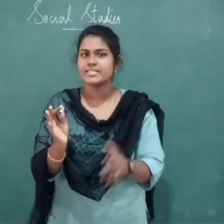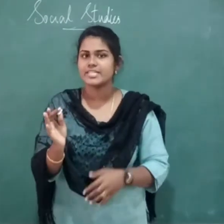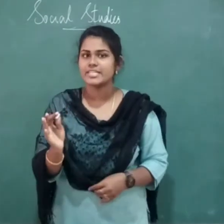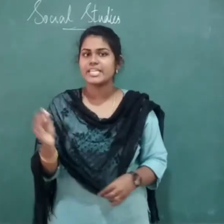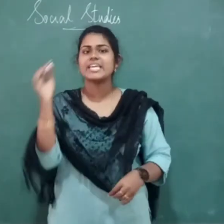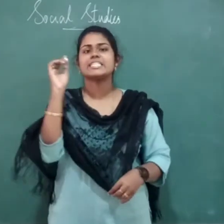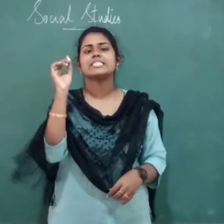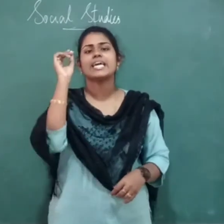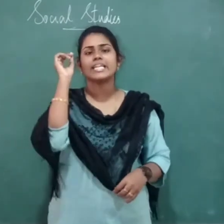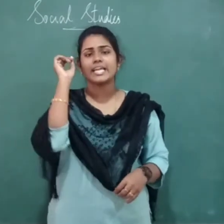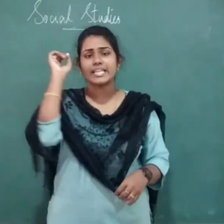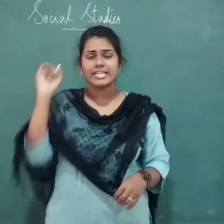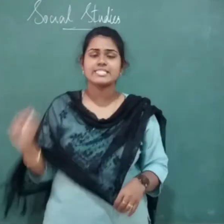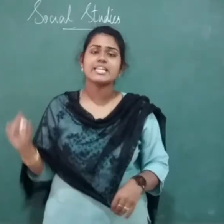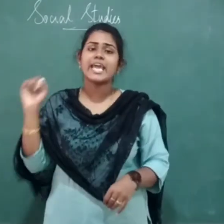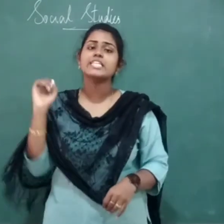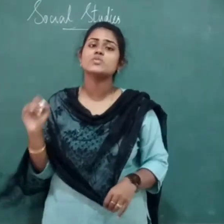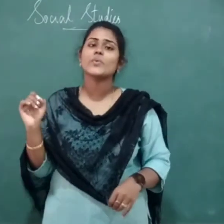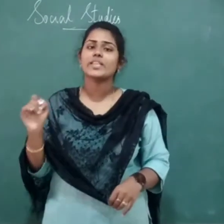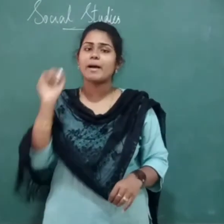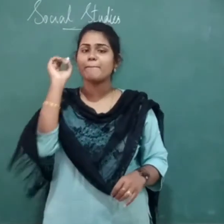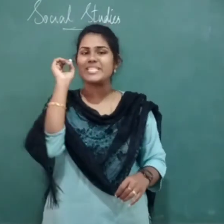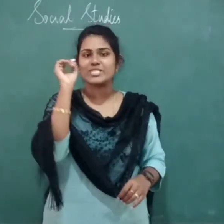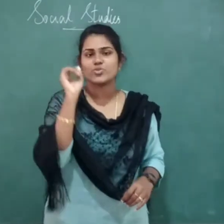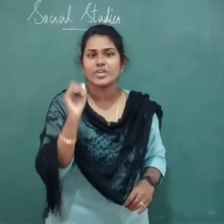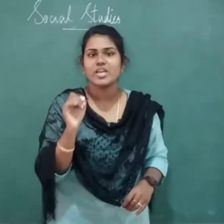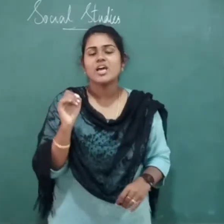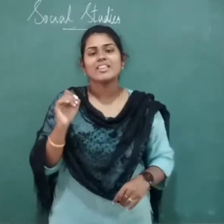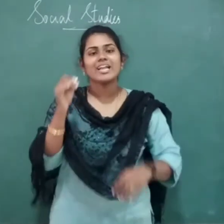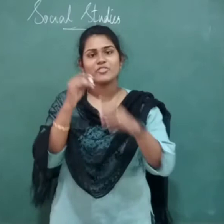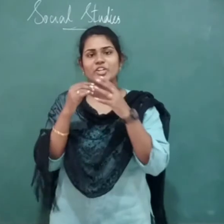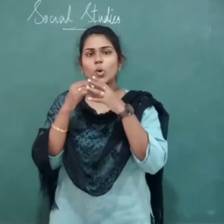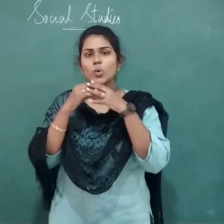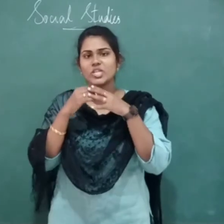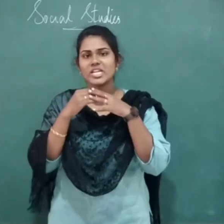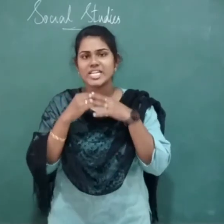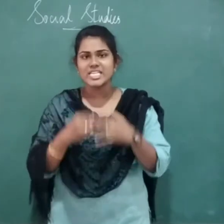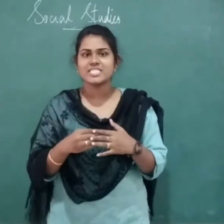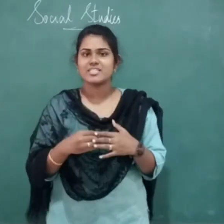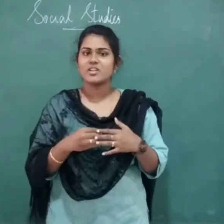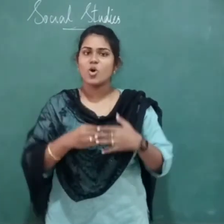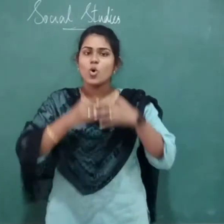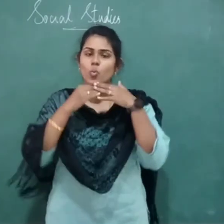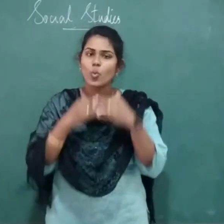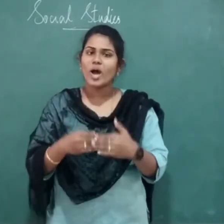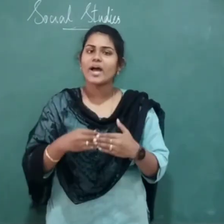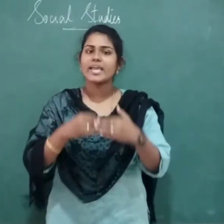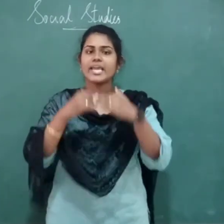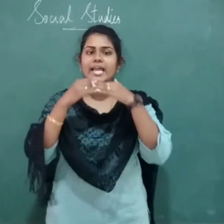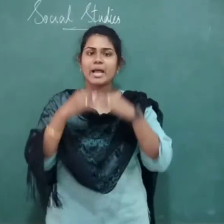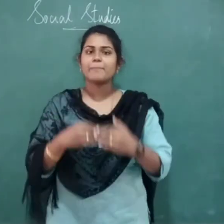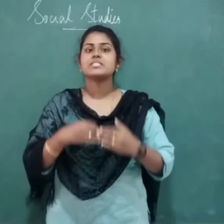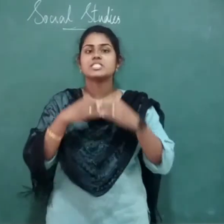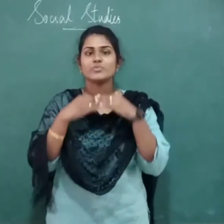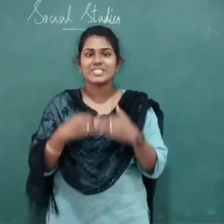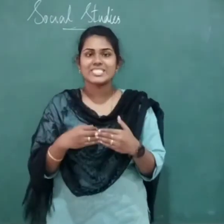real thing. That lesson ends with a mystery that we don't know the reason why Harappan